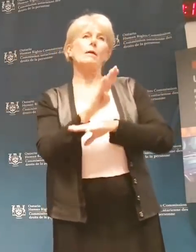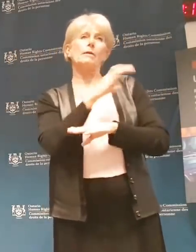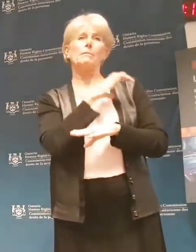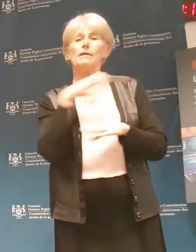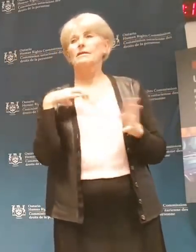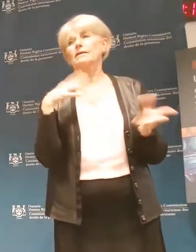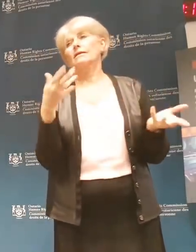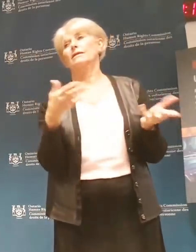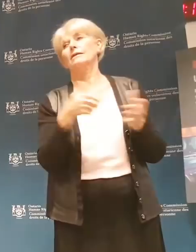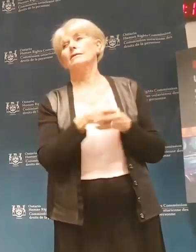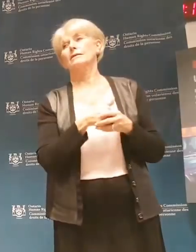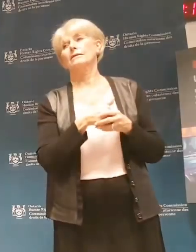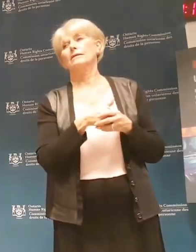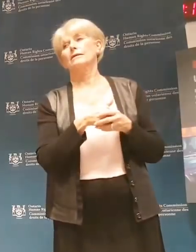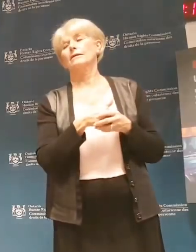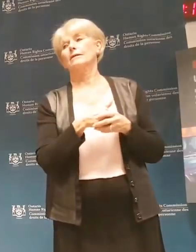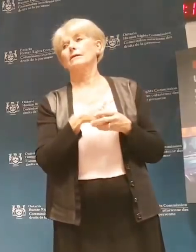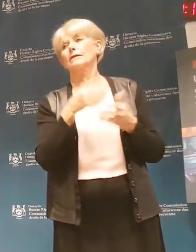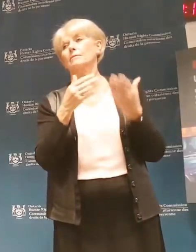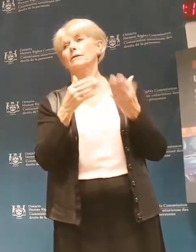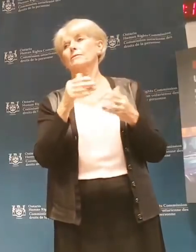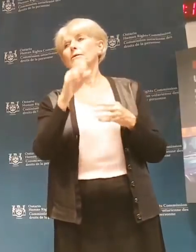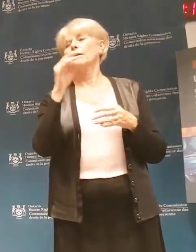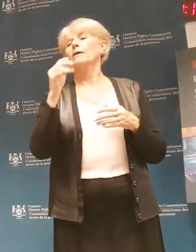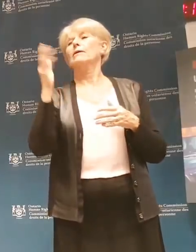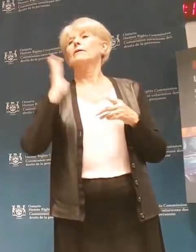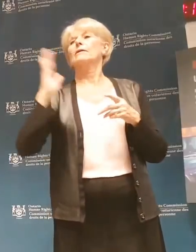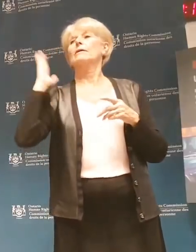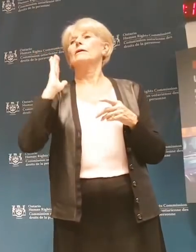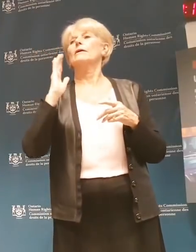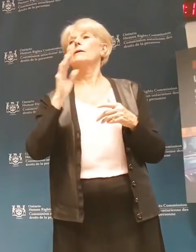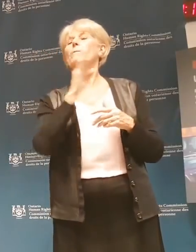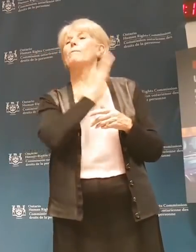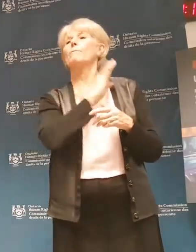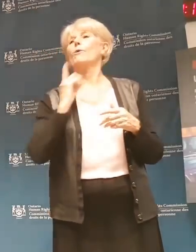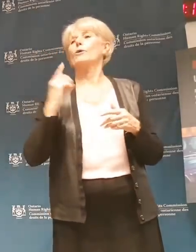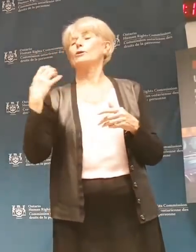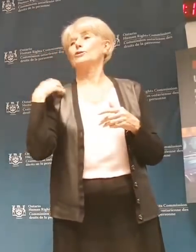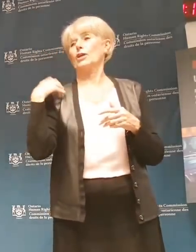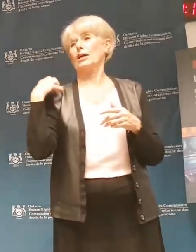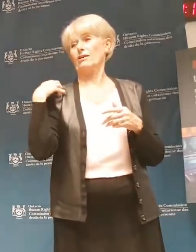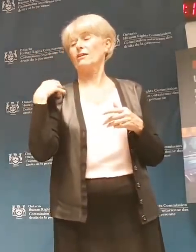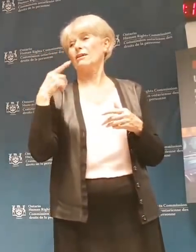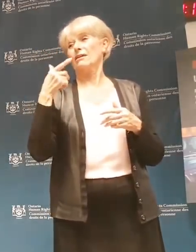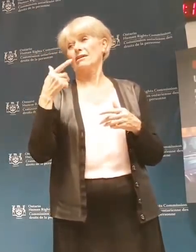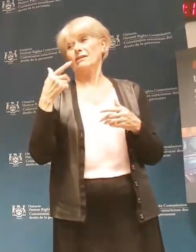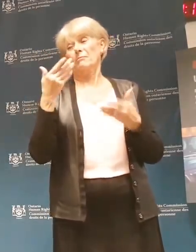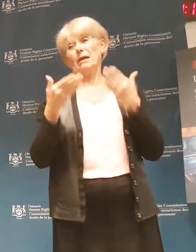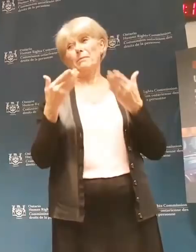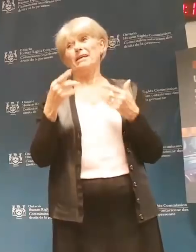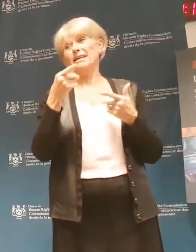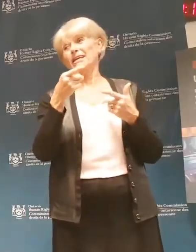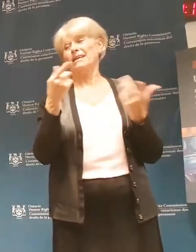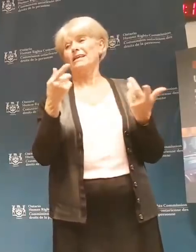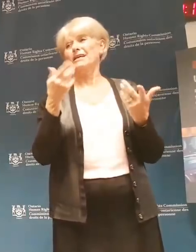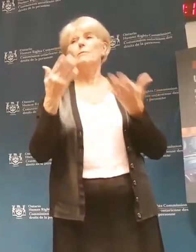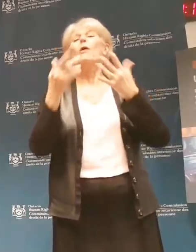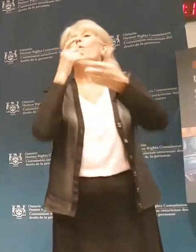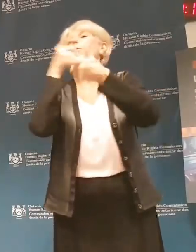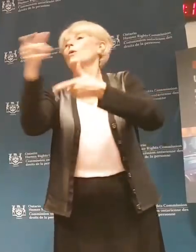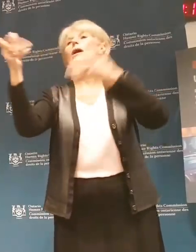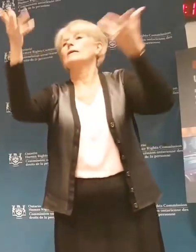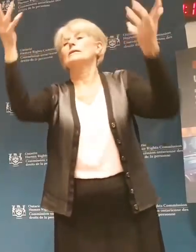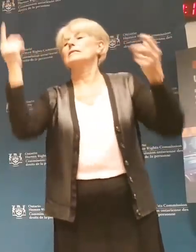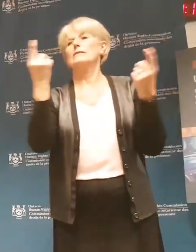by Mr. Murkaji, former police board chairman, maybe, I don't know. Maybe by Anna, I don't know.